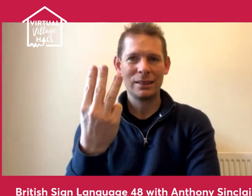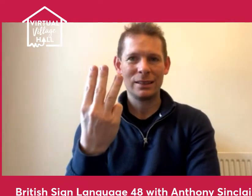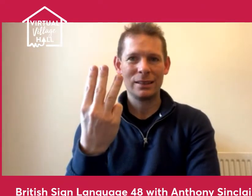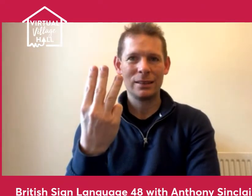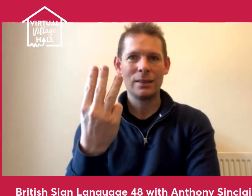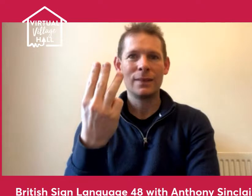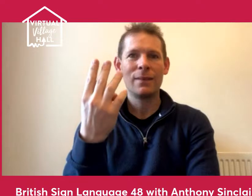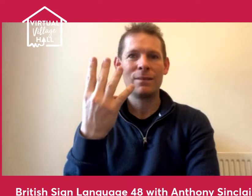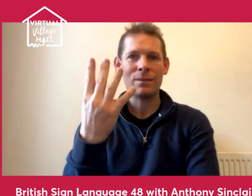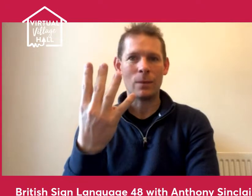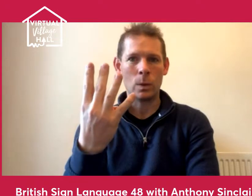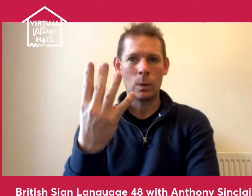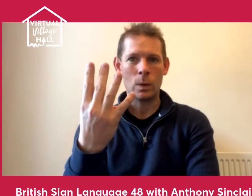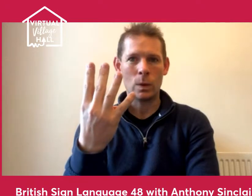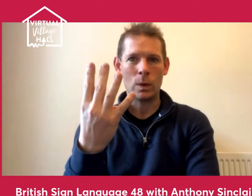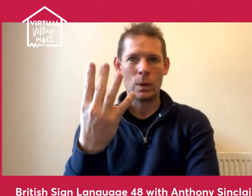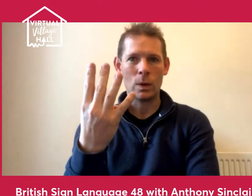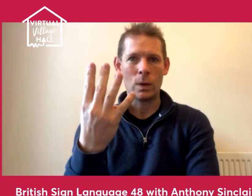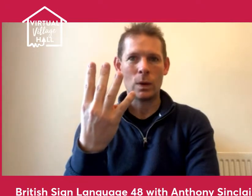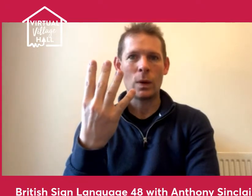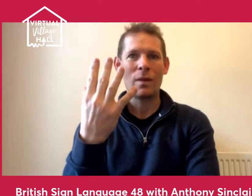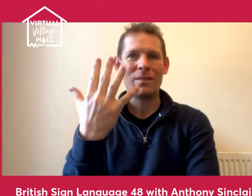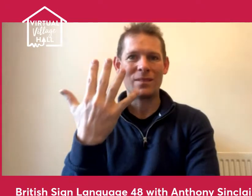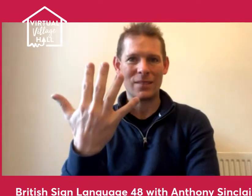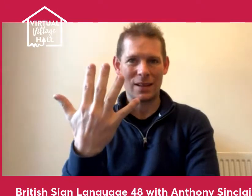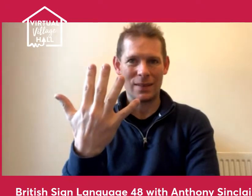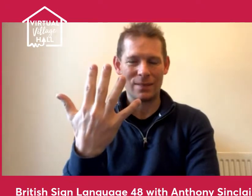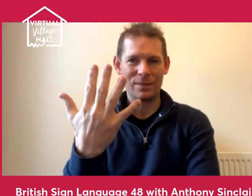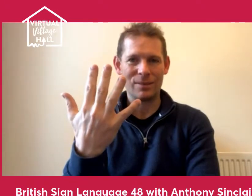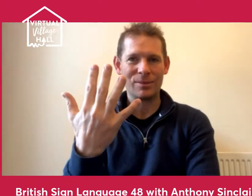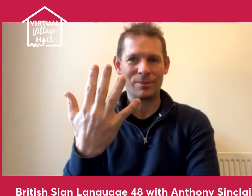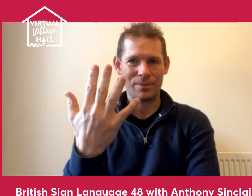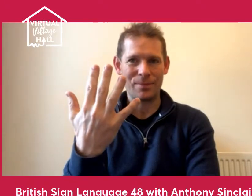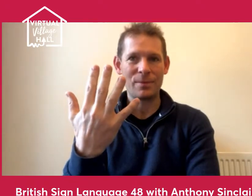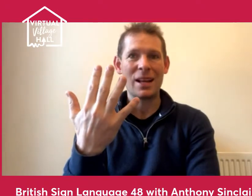3, 4, 5.